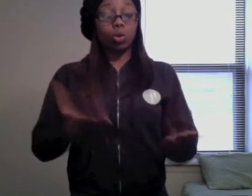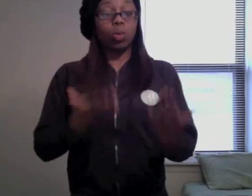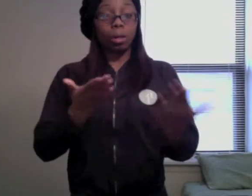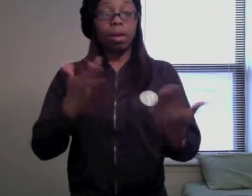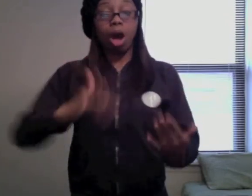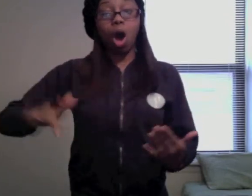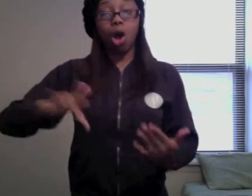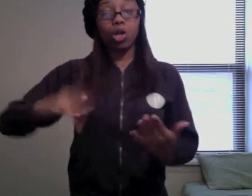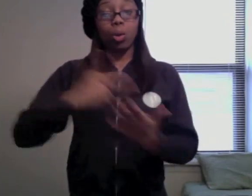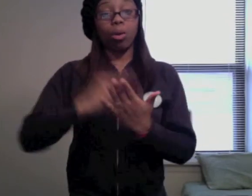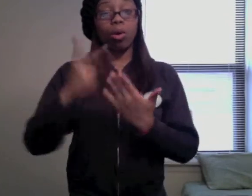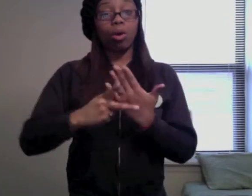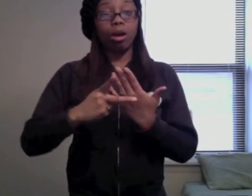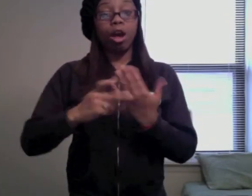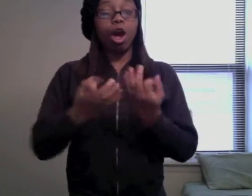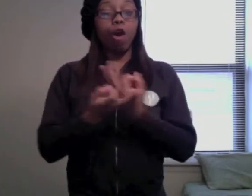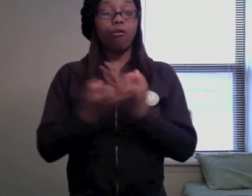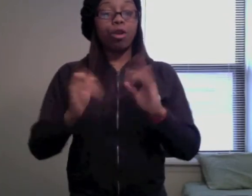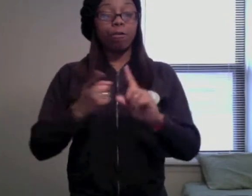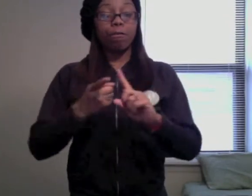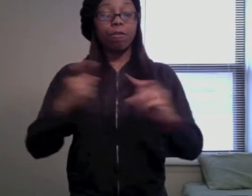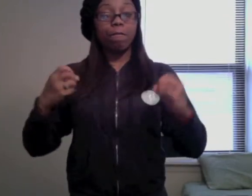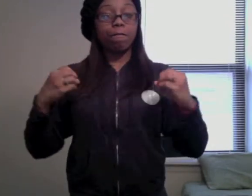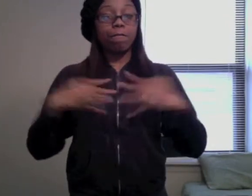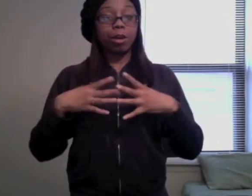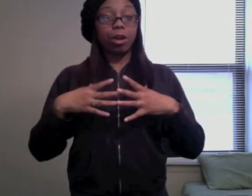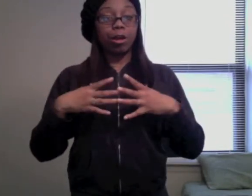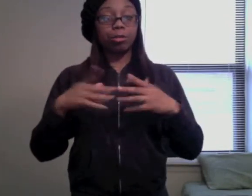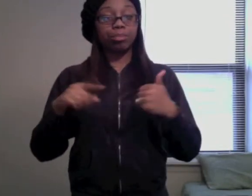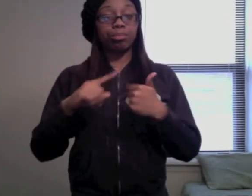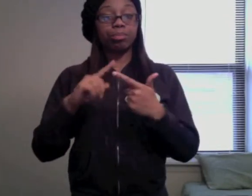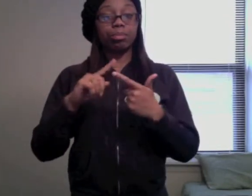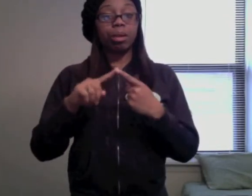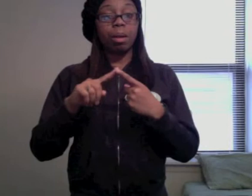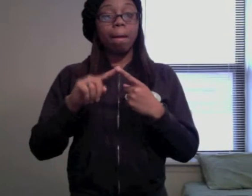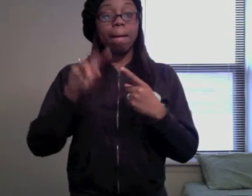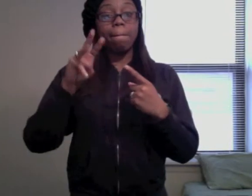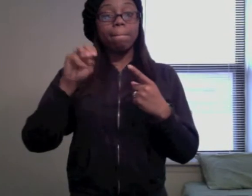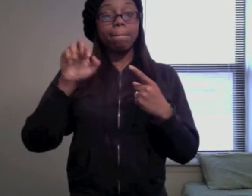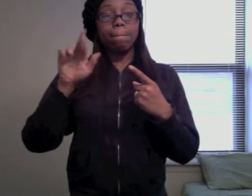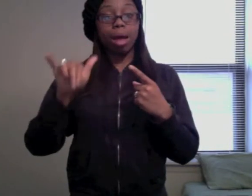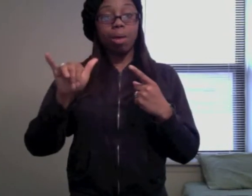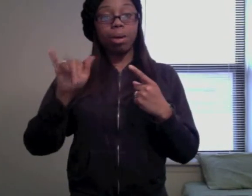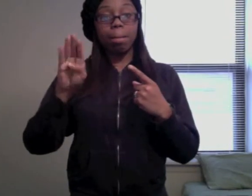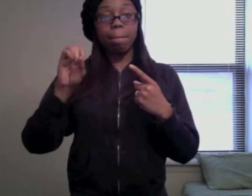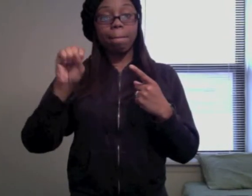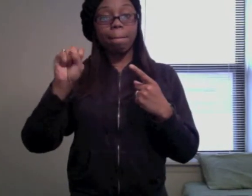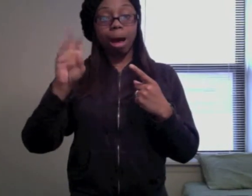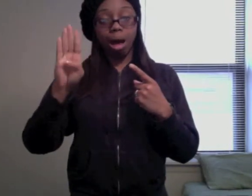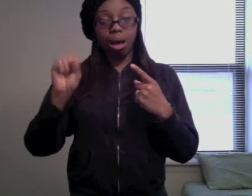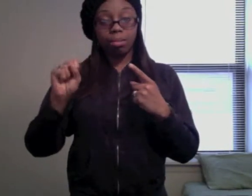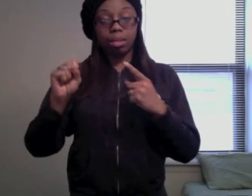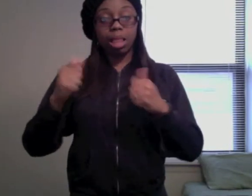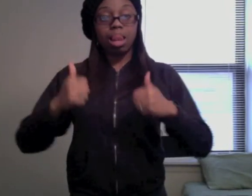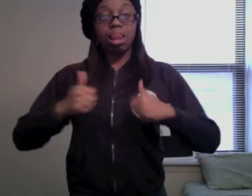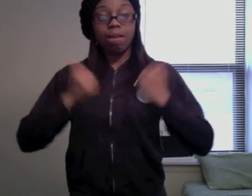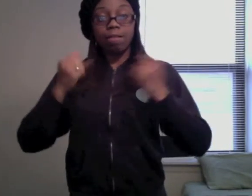entitled Freedom from Fear by Reverend Mary Boggs of the Living Enrichment Institute, a book